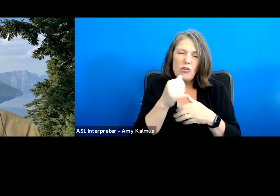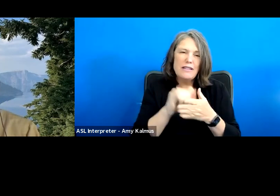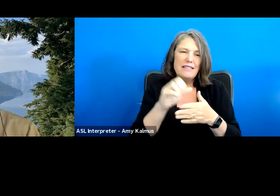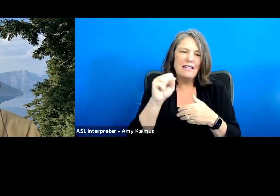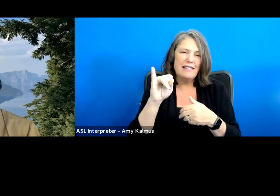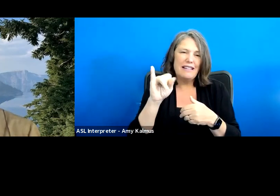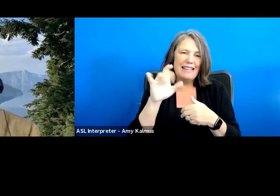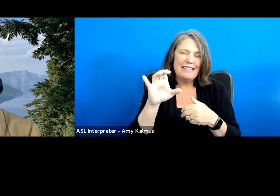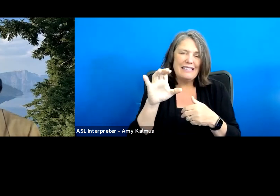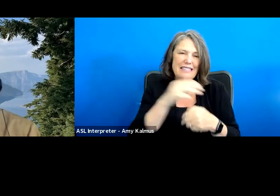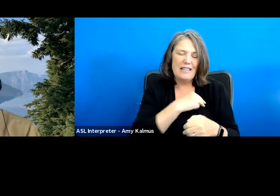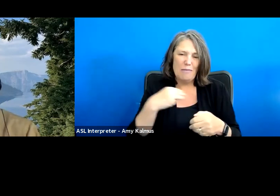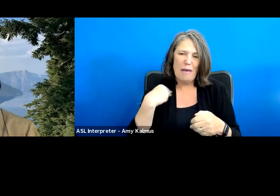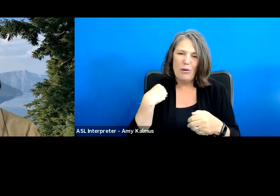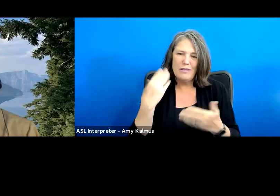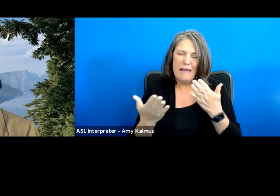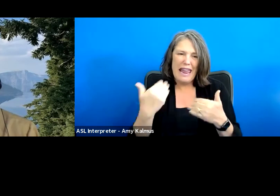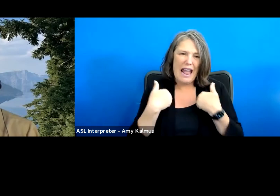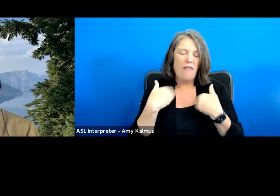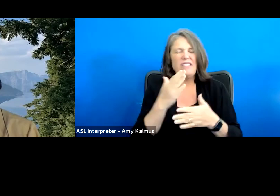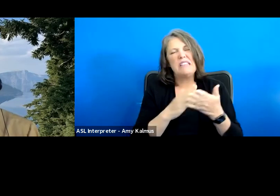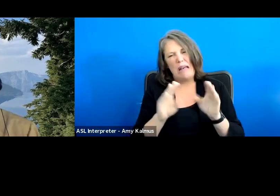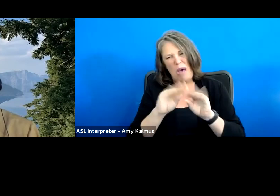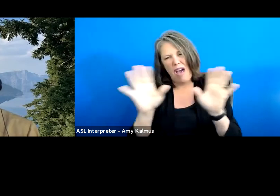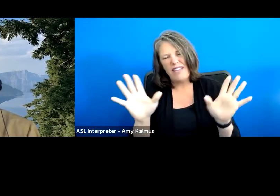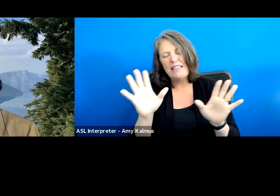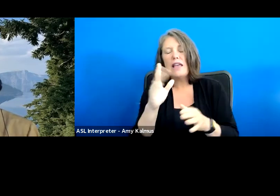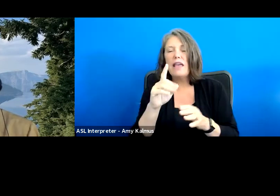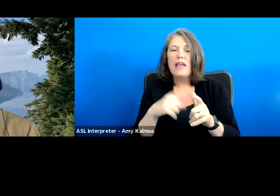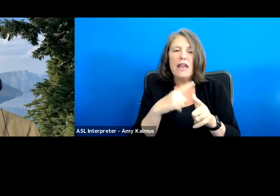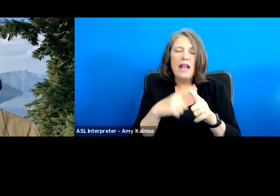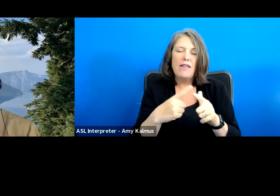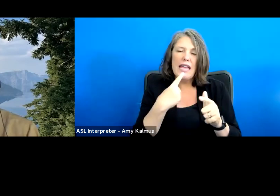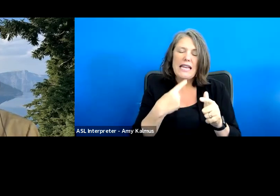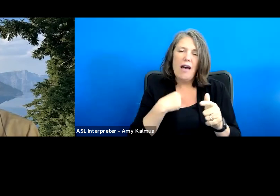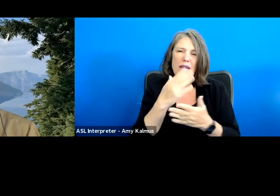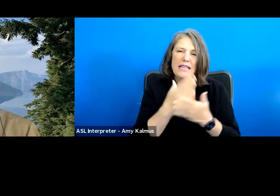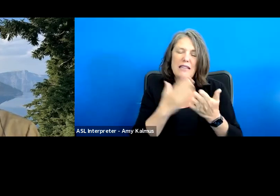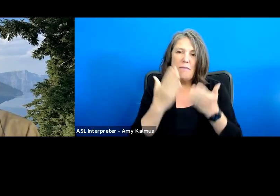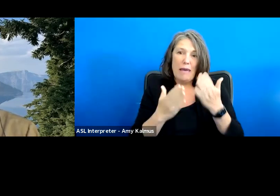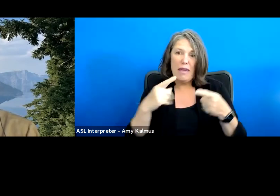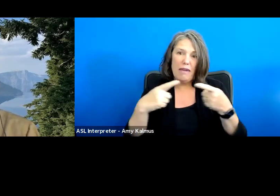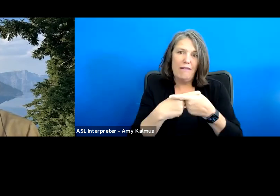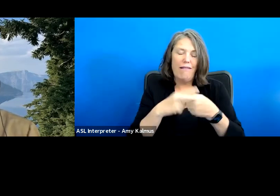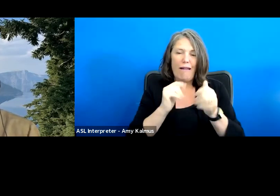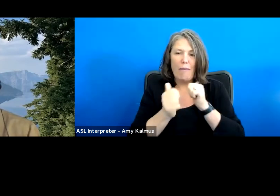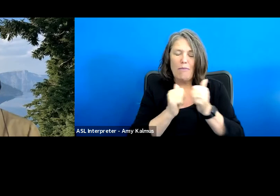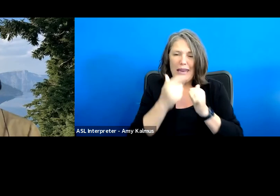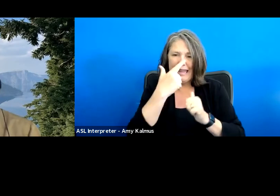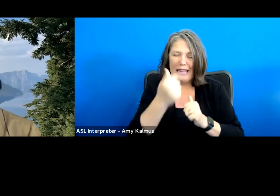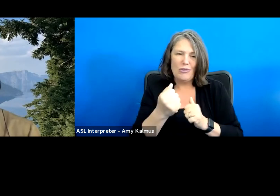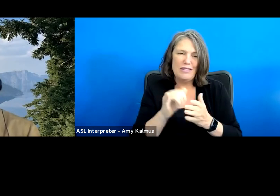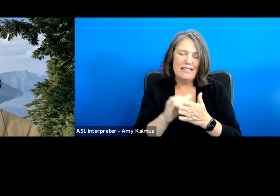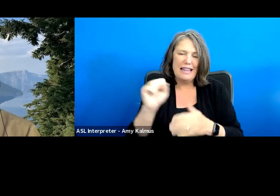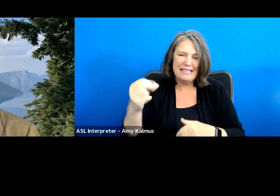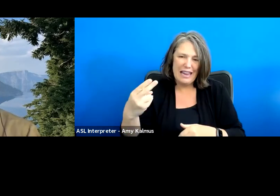members would have, which there's some obvious ones. And then give me an example of potentially a competing interest that SILC members or